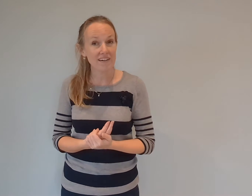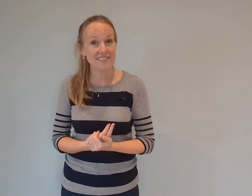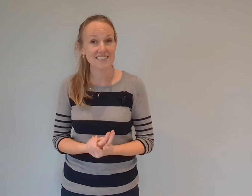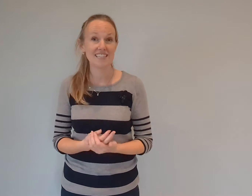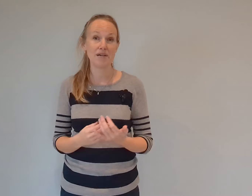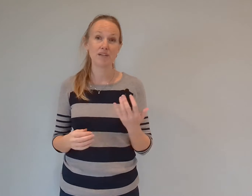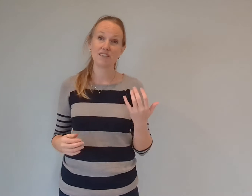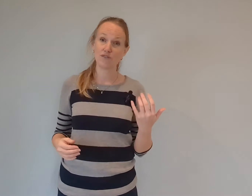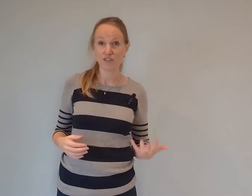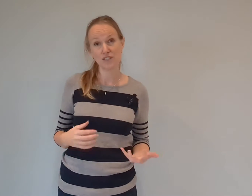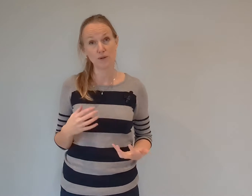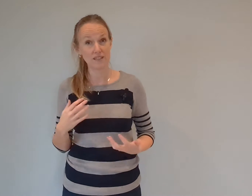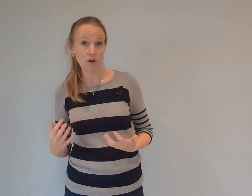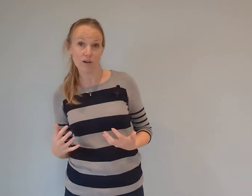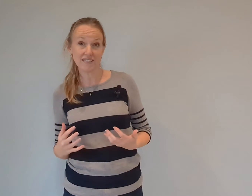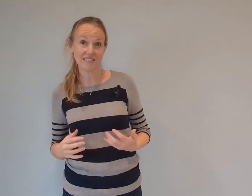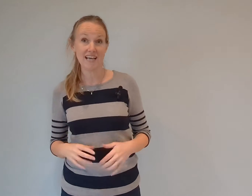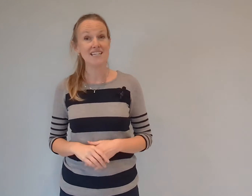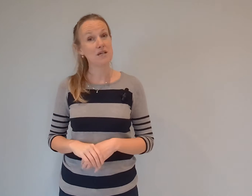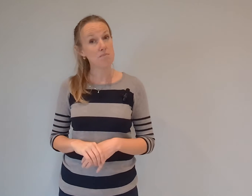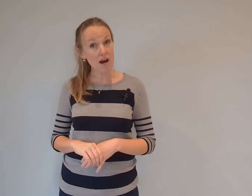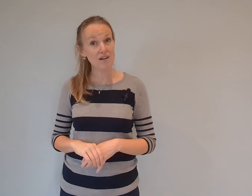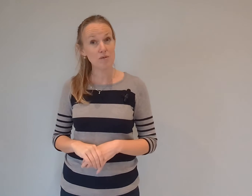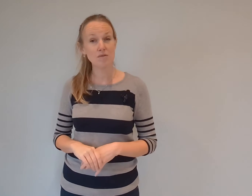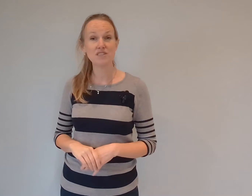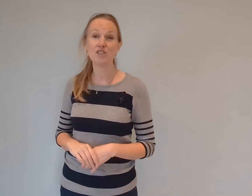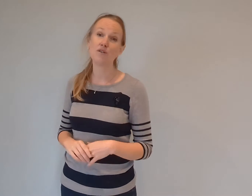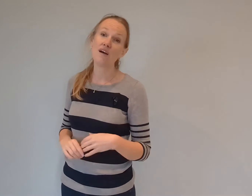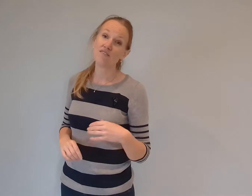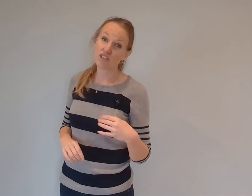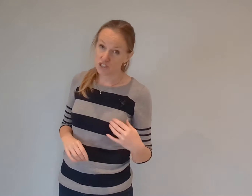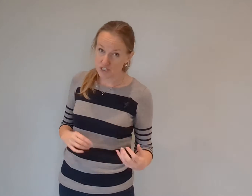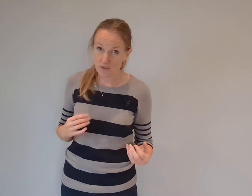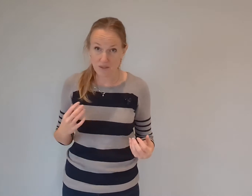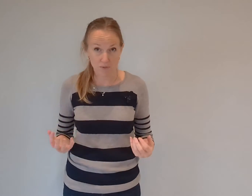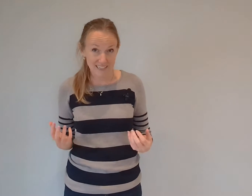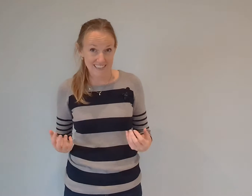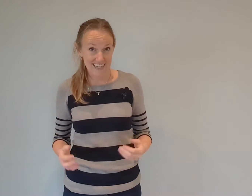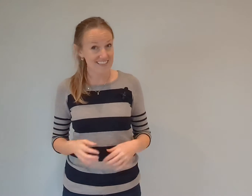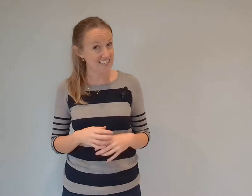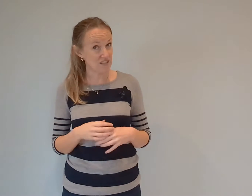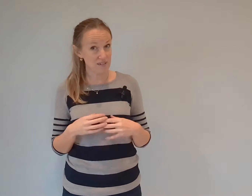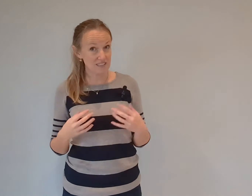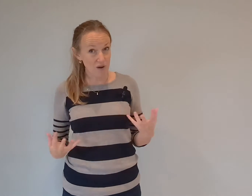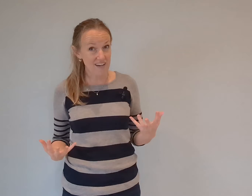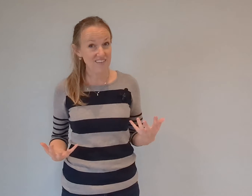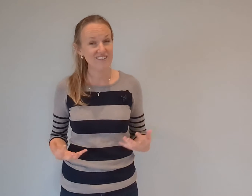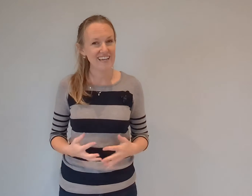parts. Today we're going to do verse 1 in the chorus. Tomorrow we will do verse 2 in the bridge. Day 3 is a walkthrough, and